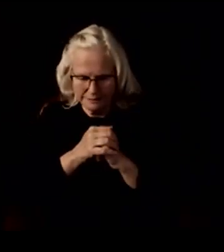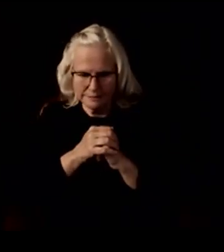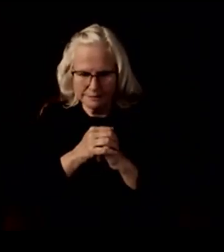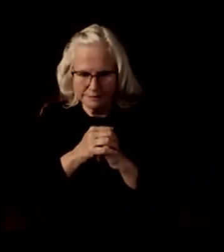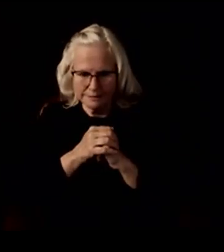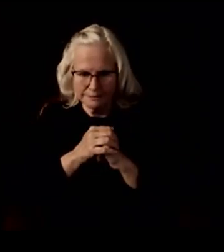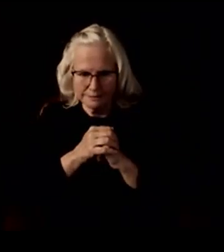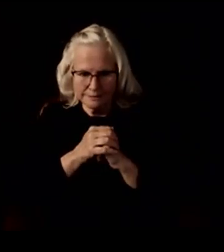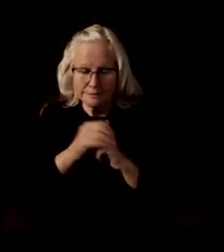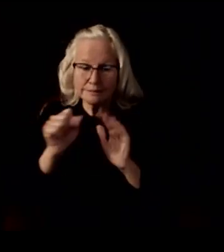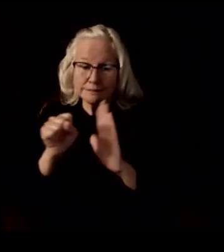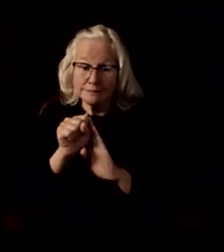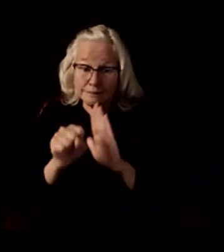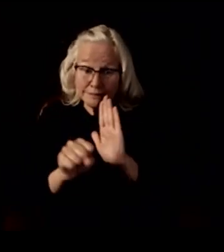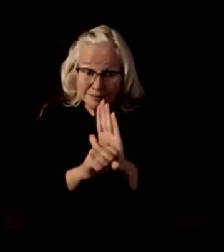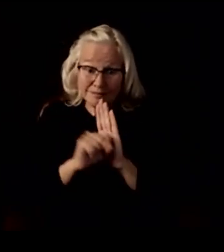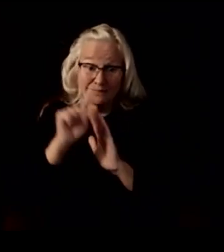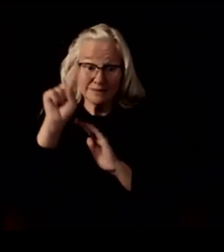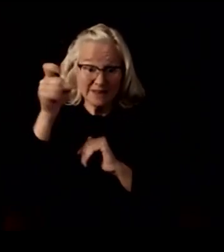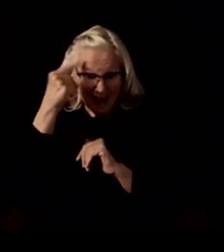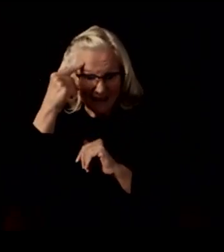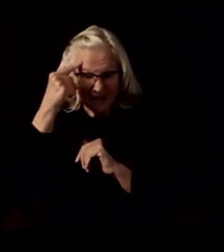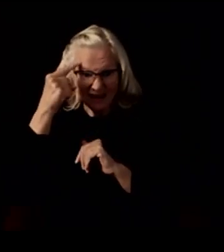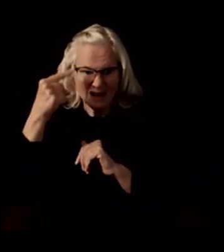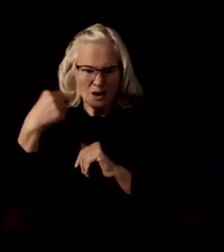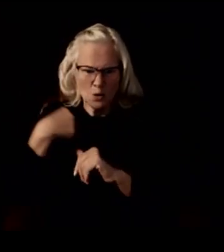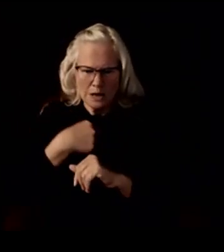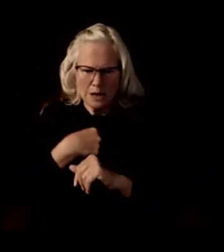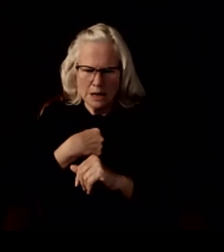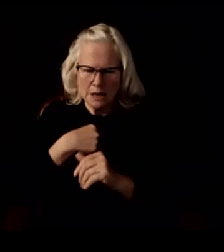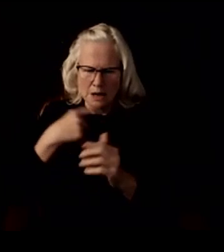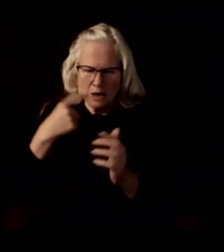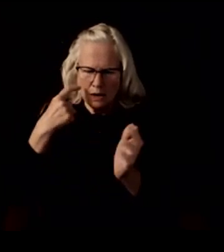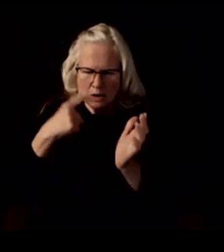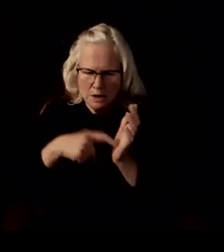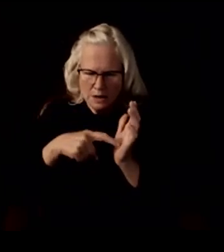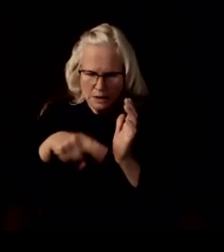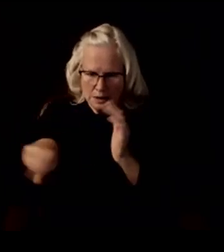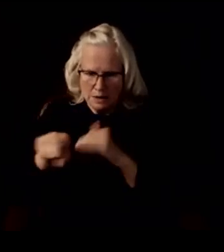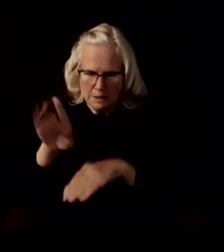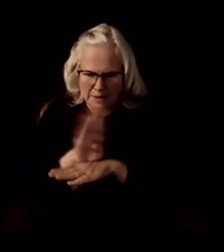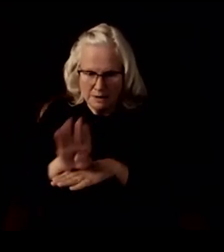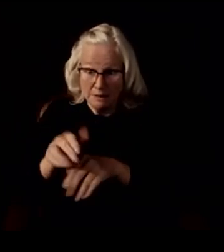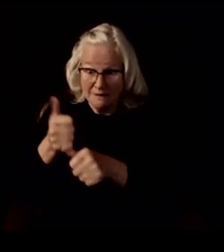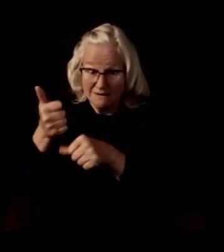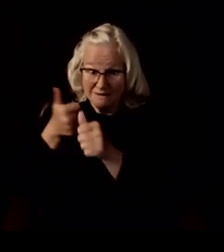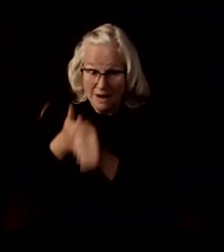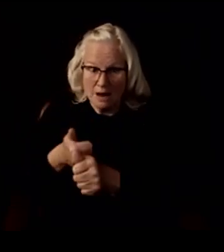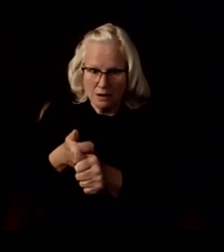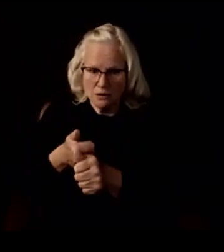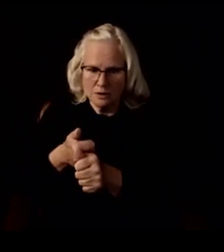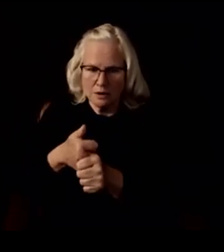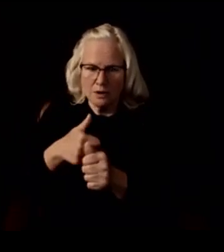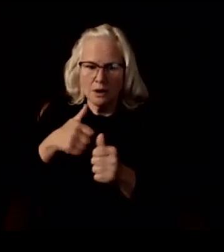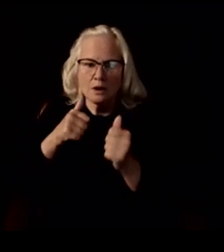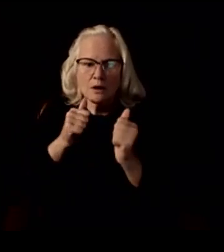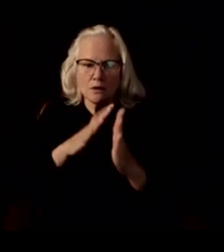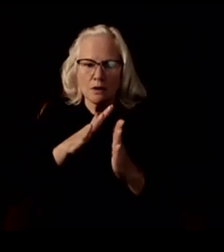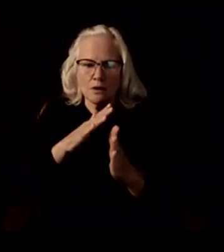establishments that are following the guidelines to address issues of noncompliance, because for the folks that are following the guidelines and for